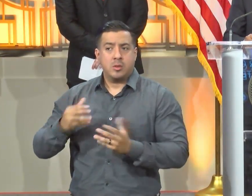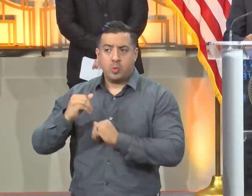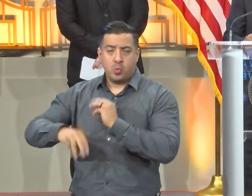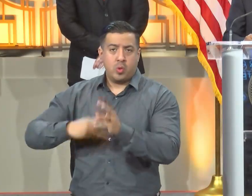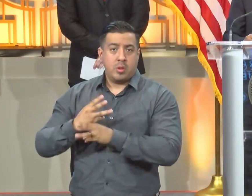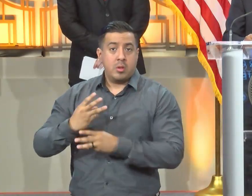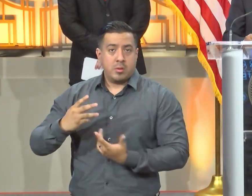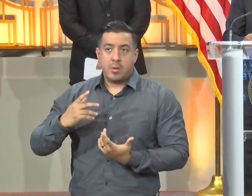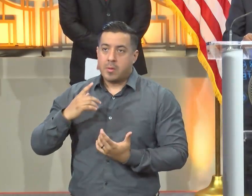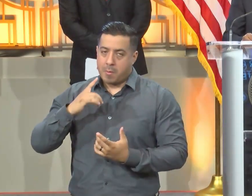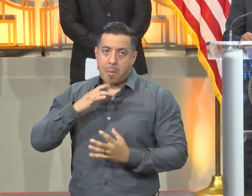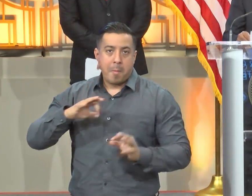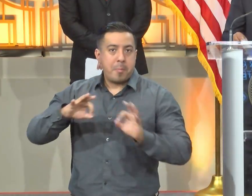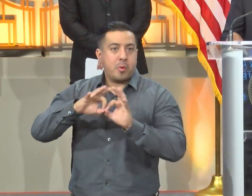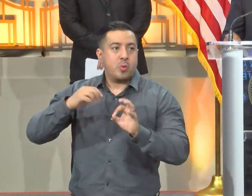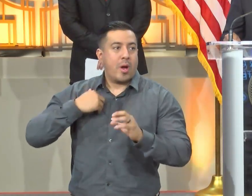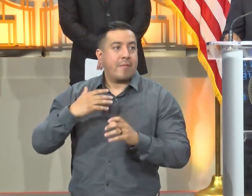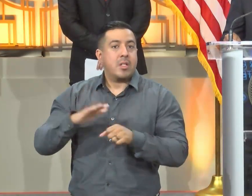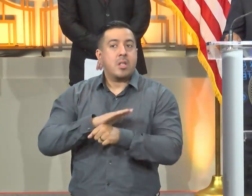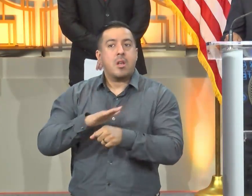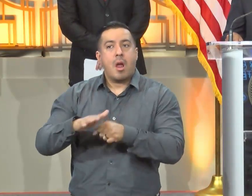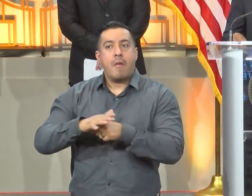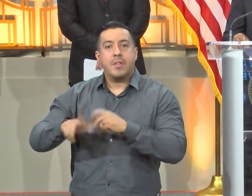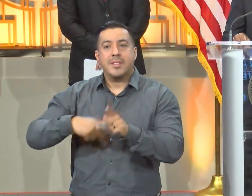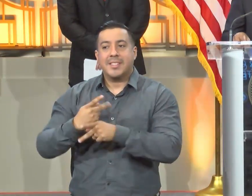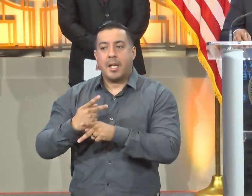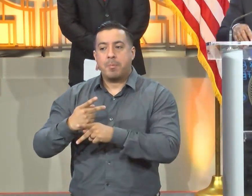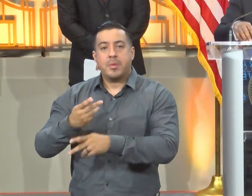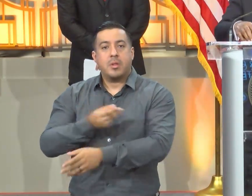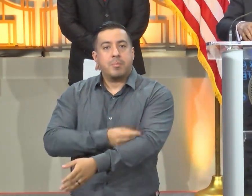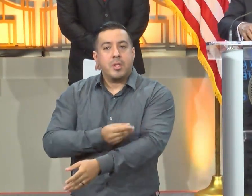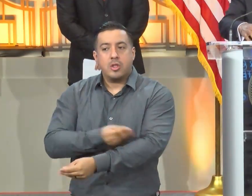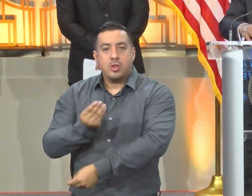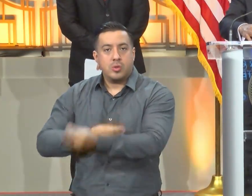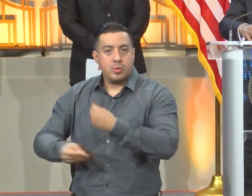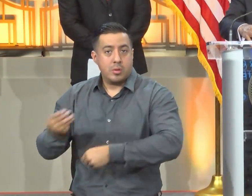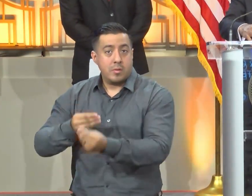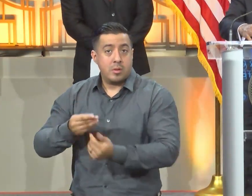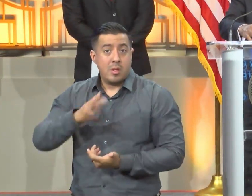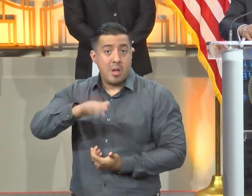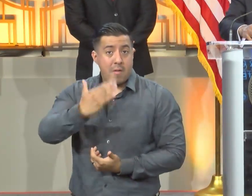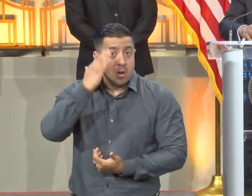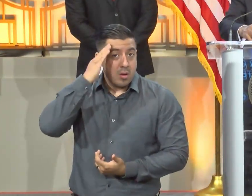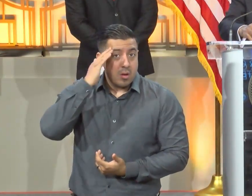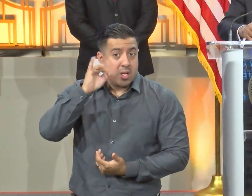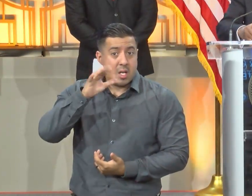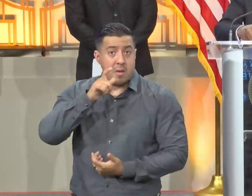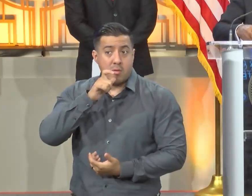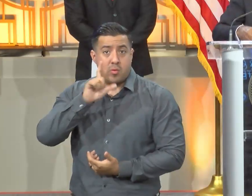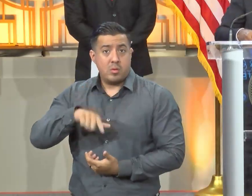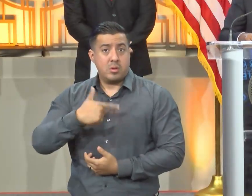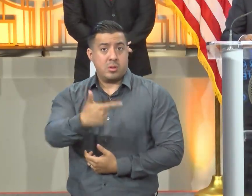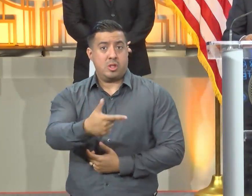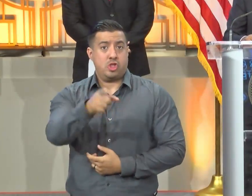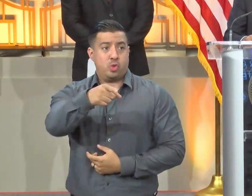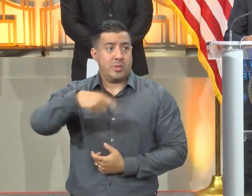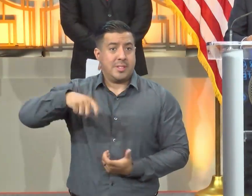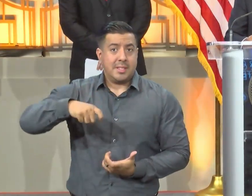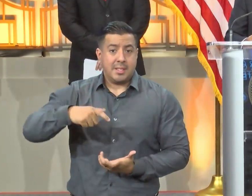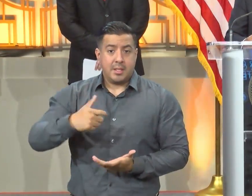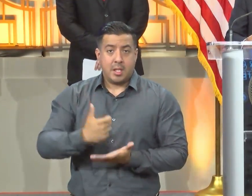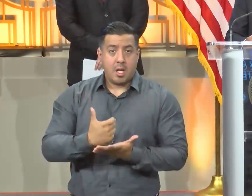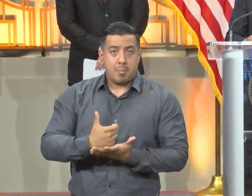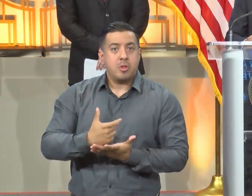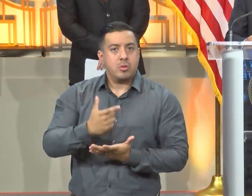enough supply for everyone who needs a blood transfusion. You never know when you will be the person in need, so you should